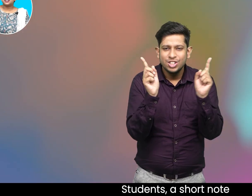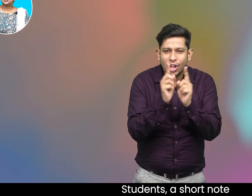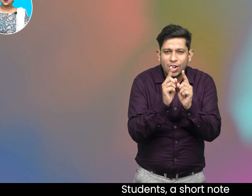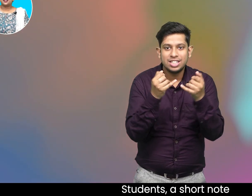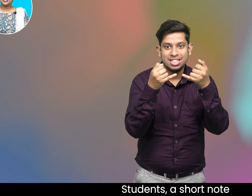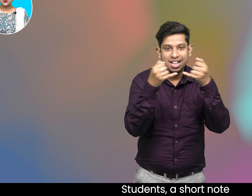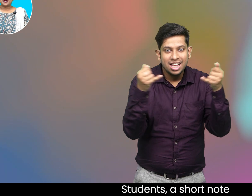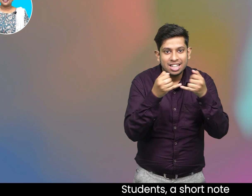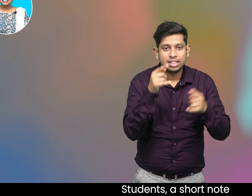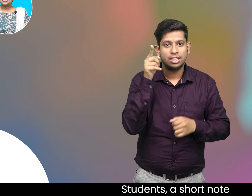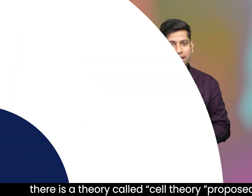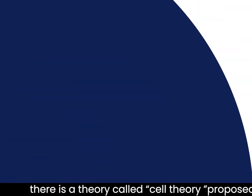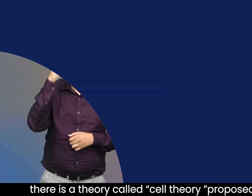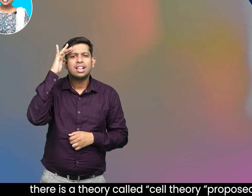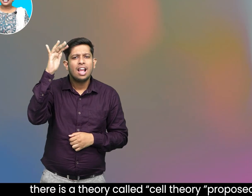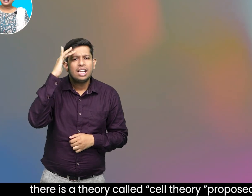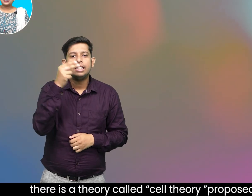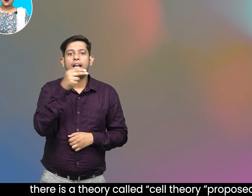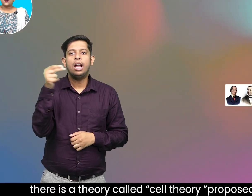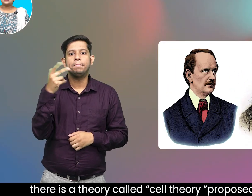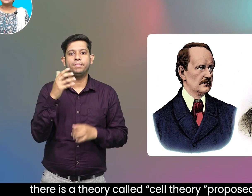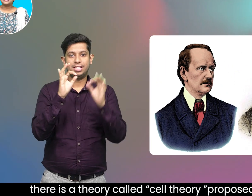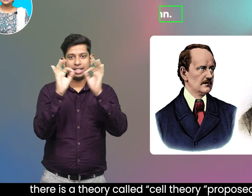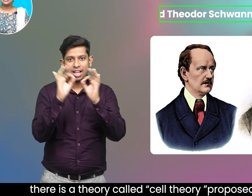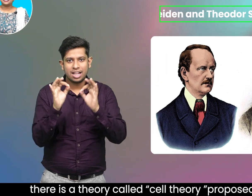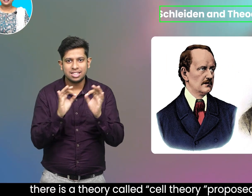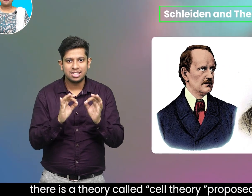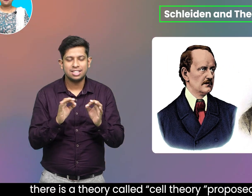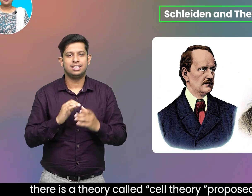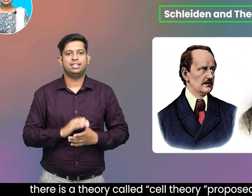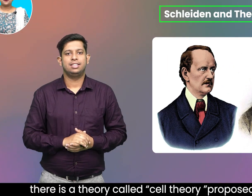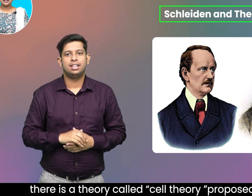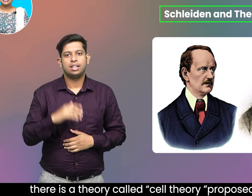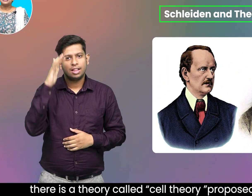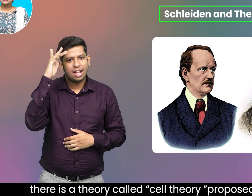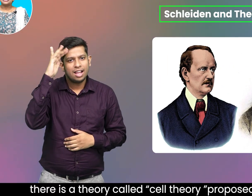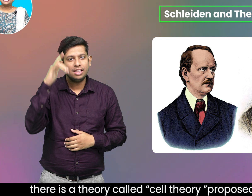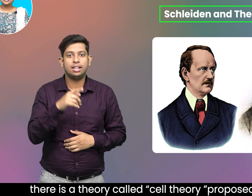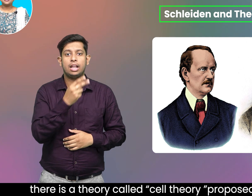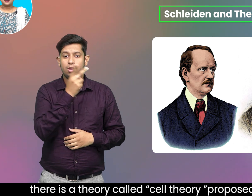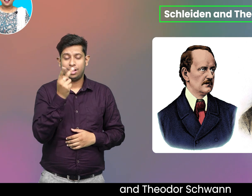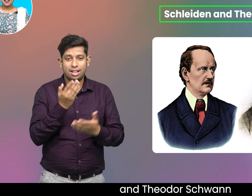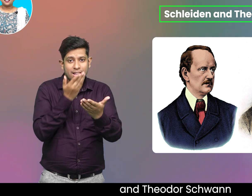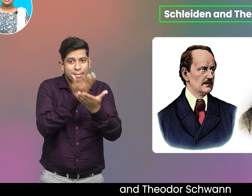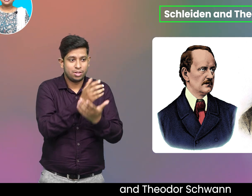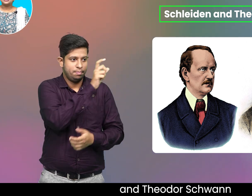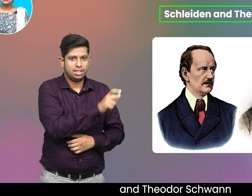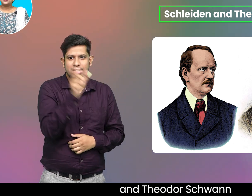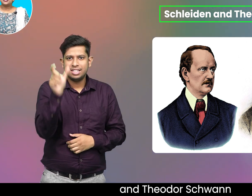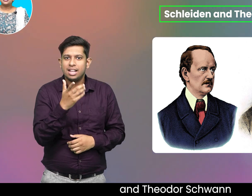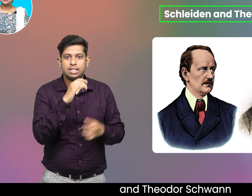students, a short note. There is a theory called cell theory proposed by Clayton